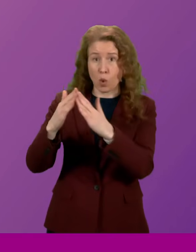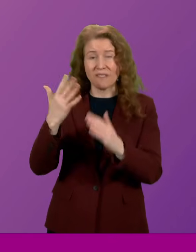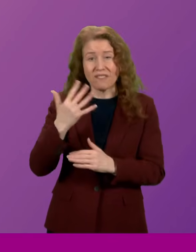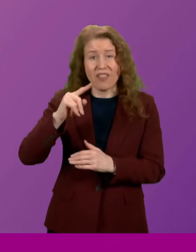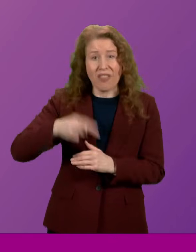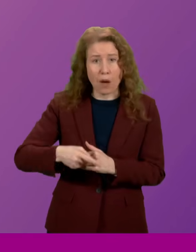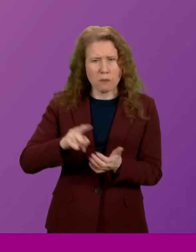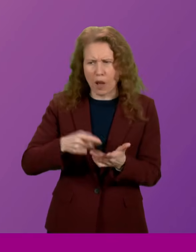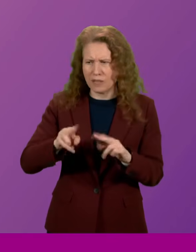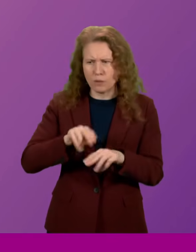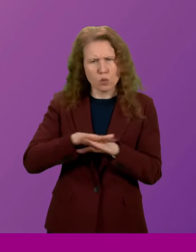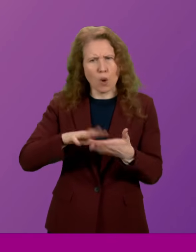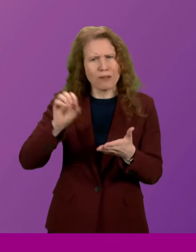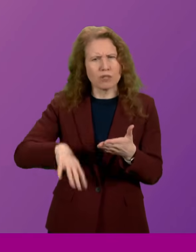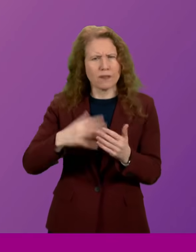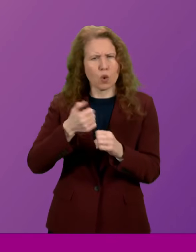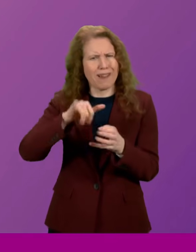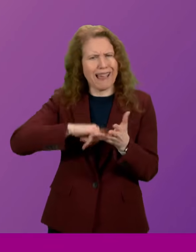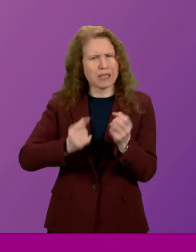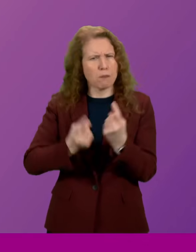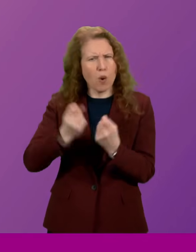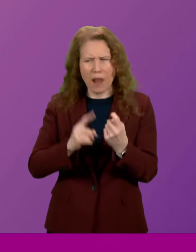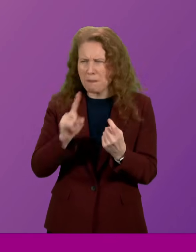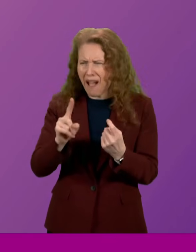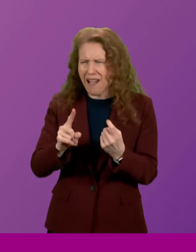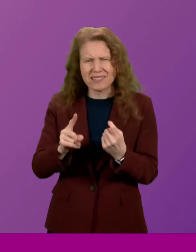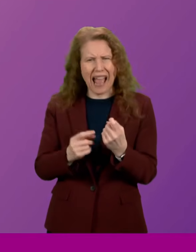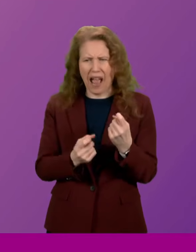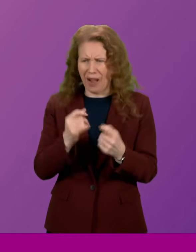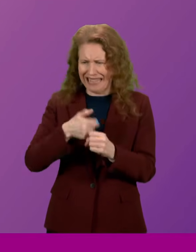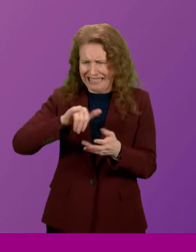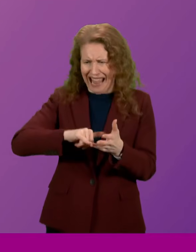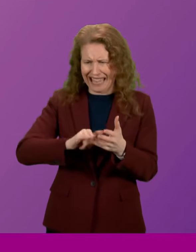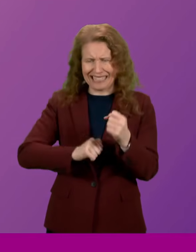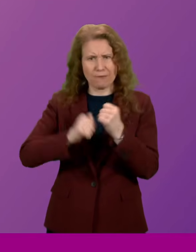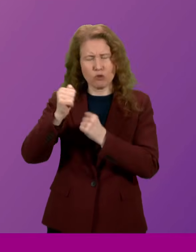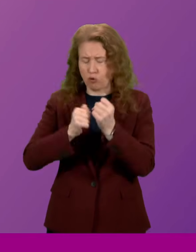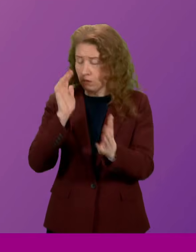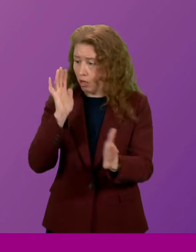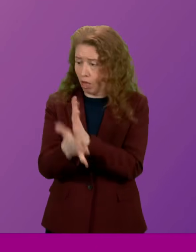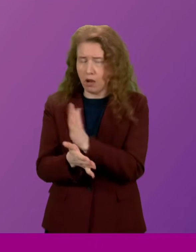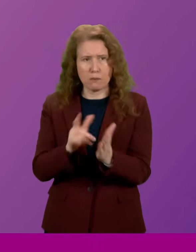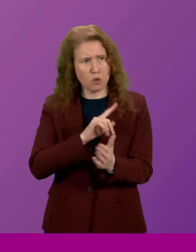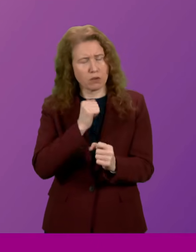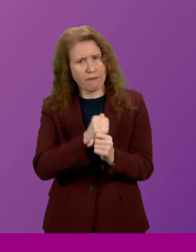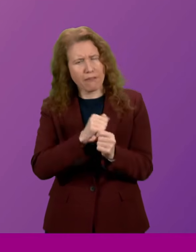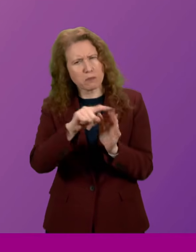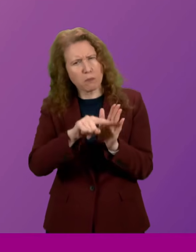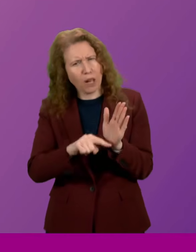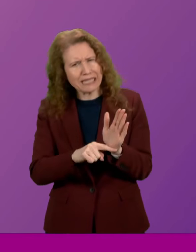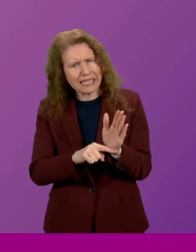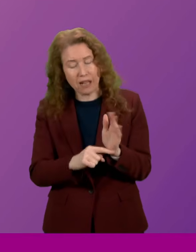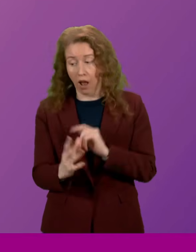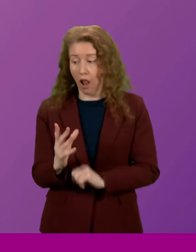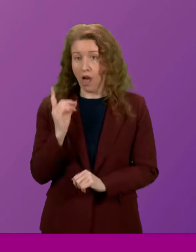don't get rid of their gas boilers. Scotland's oil and gas infrastructure is being decimated because of government policies. Now,